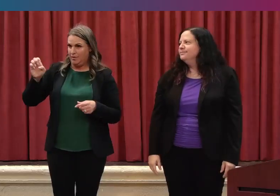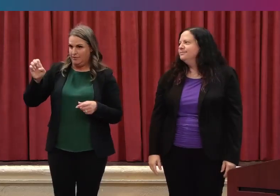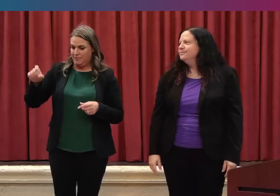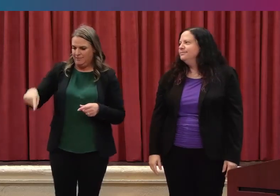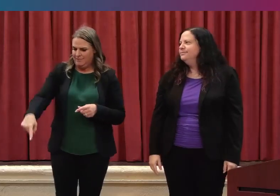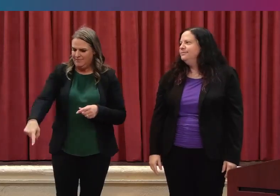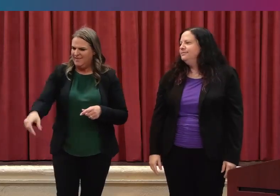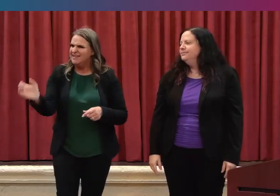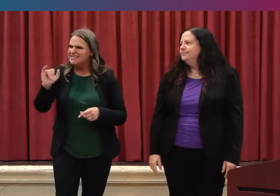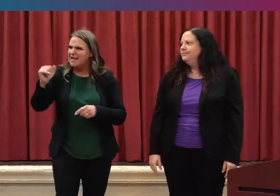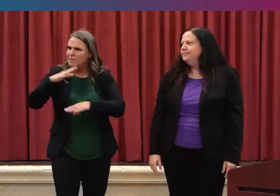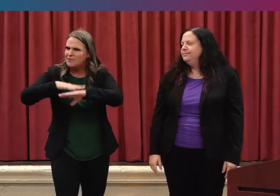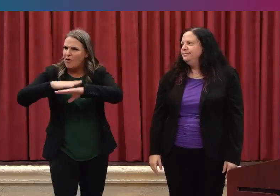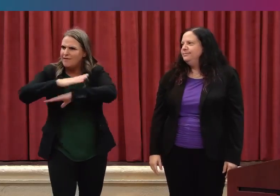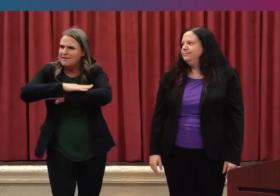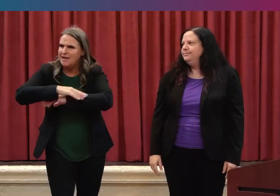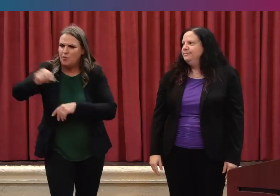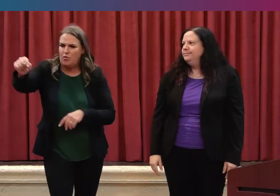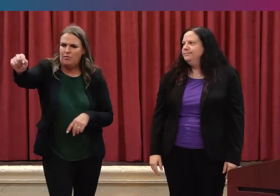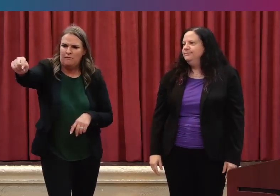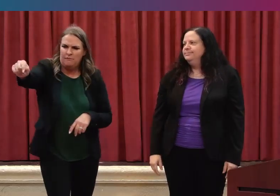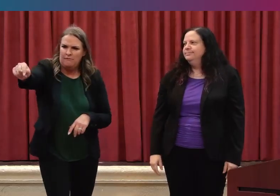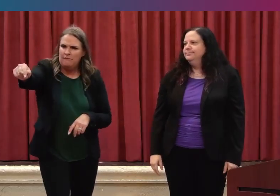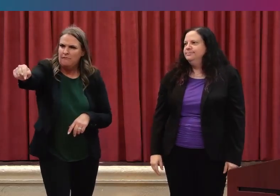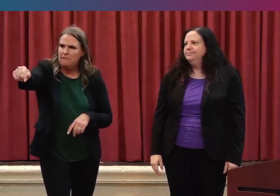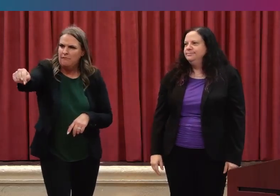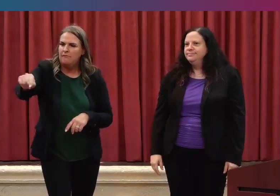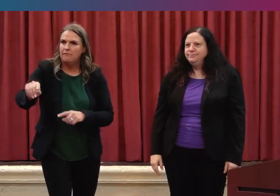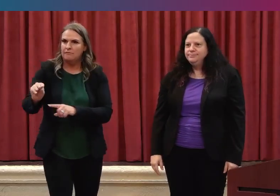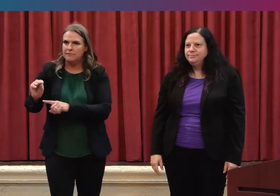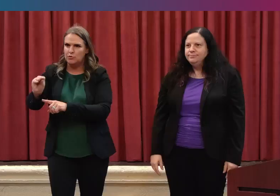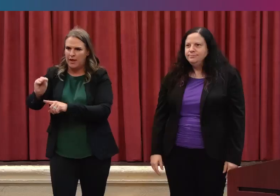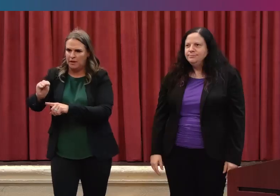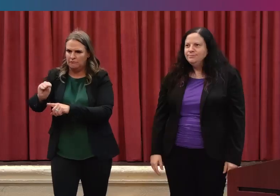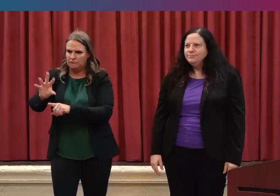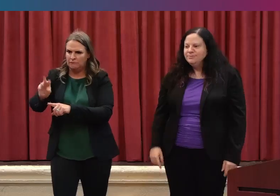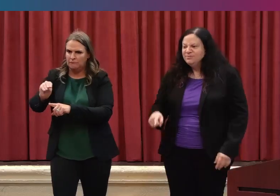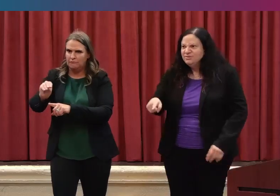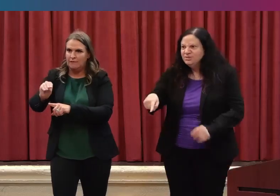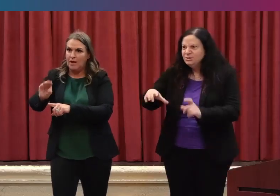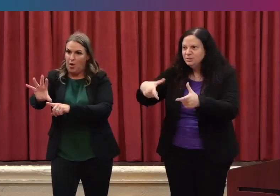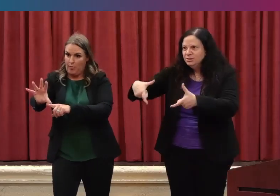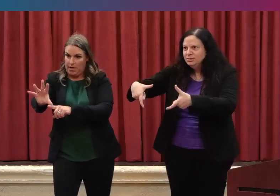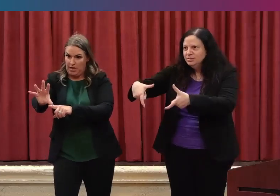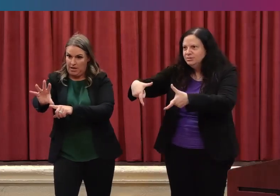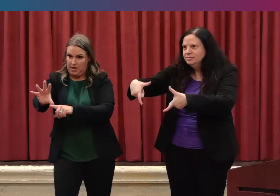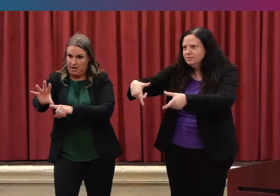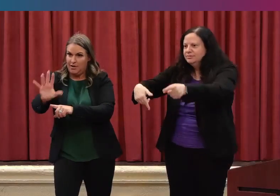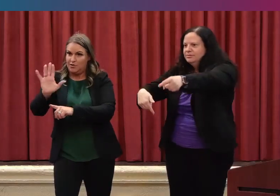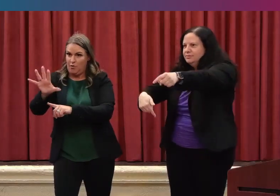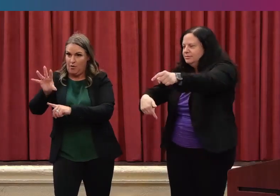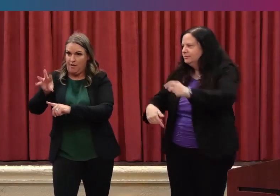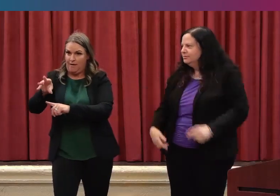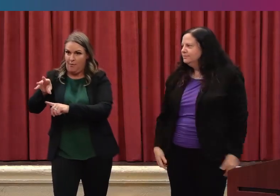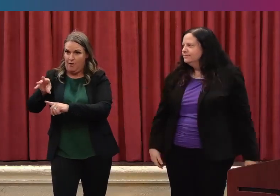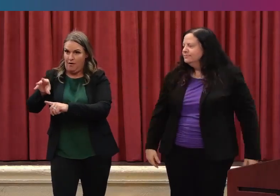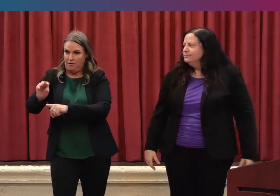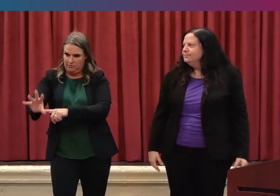Okay, so on the flyer, there's a QR code. Just like what is here on the table cover, you can take a picture of that with